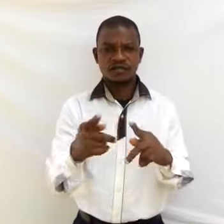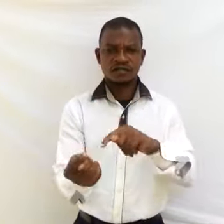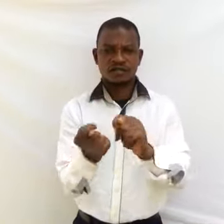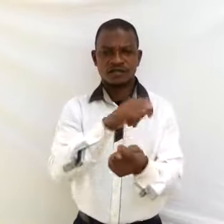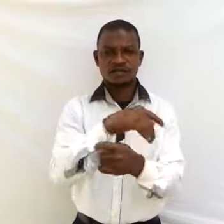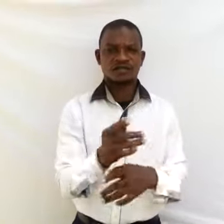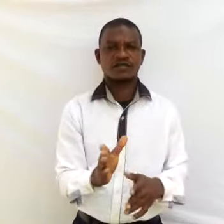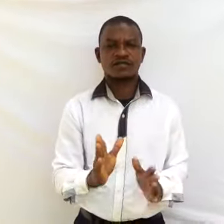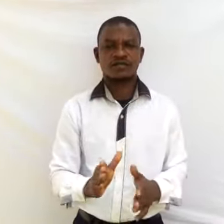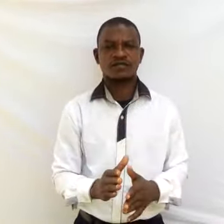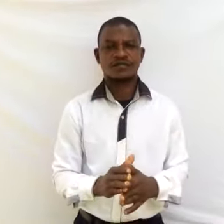transpiration.